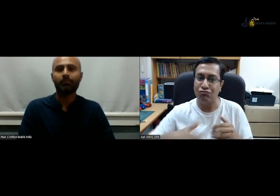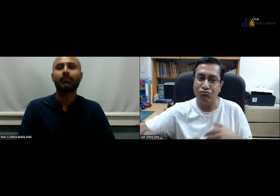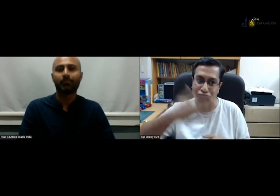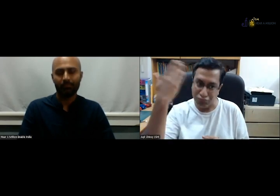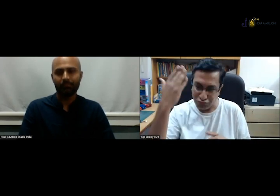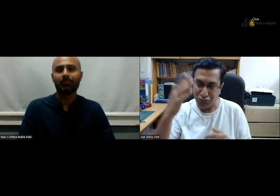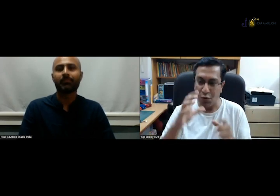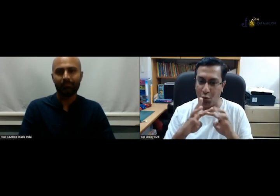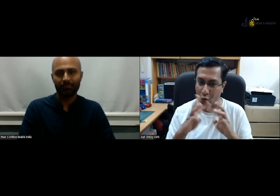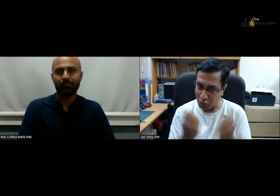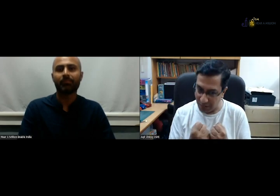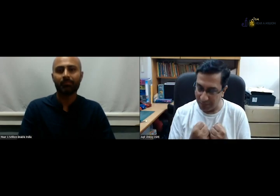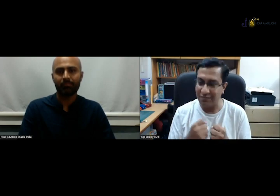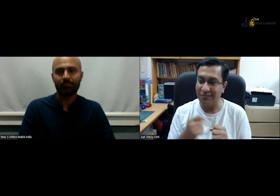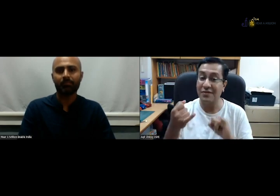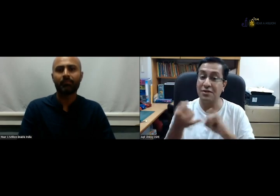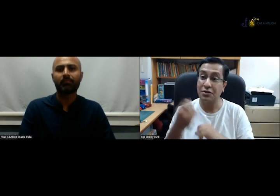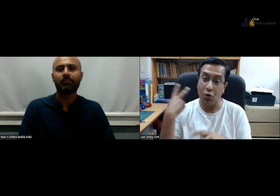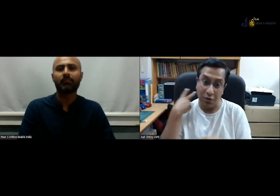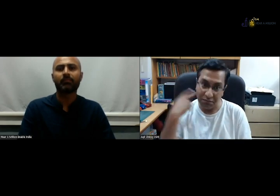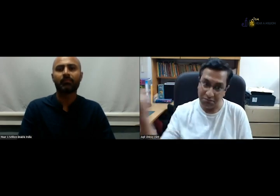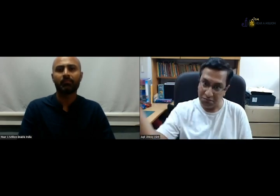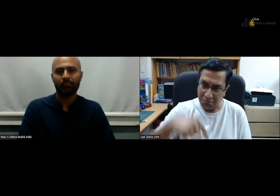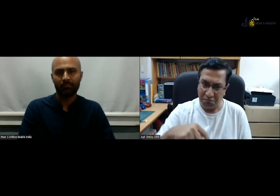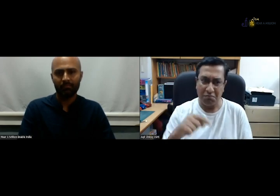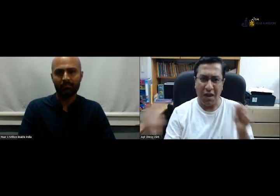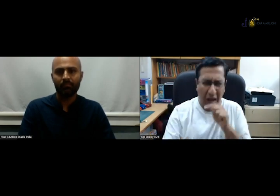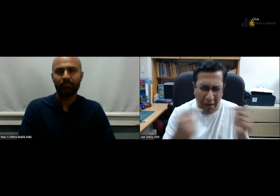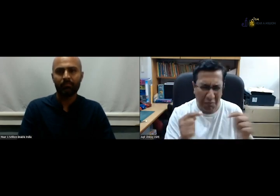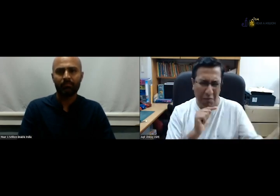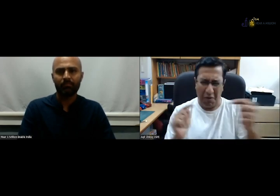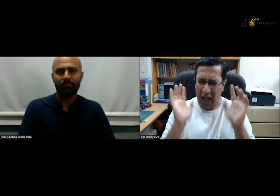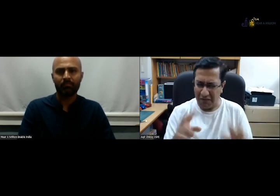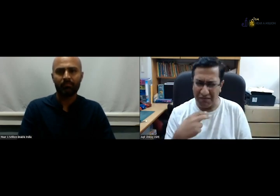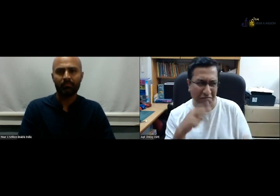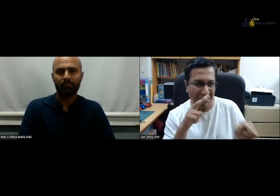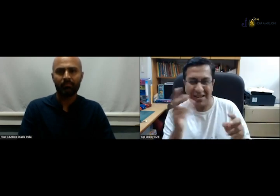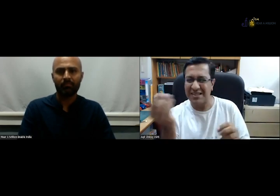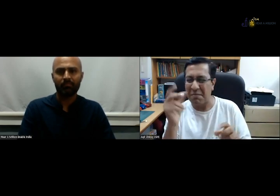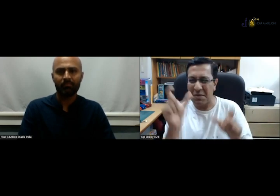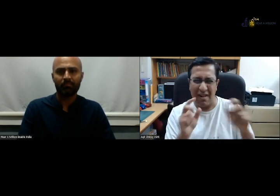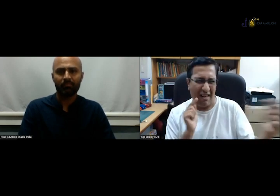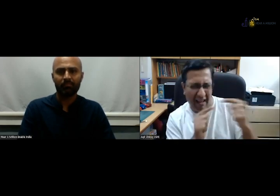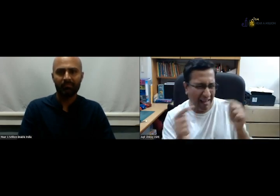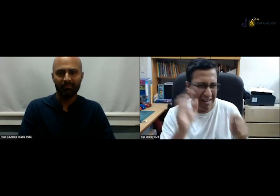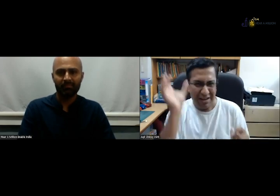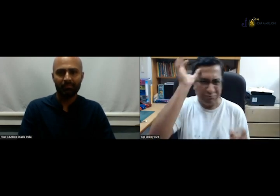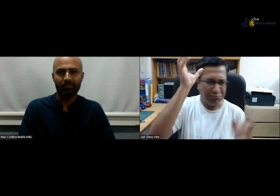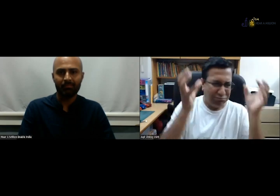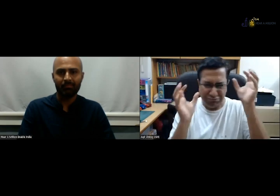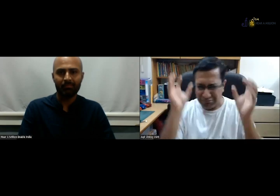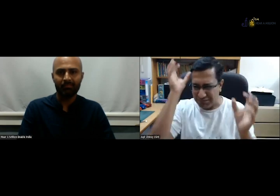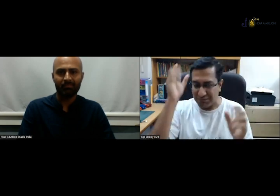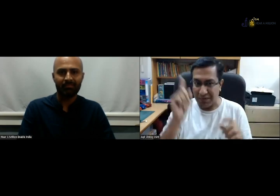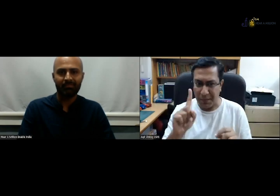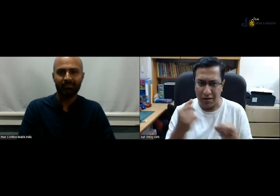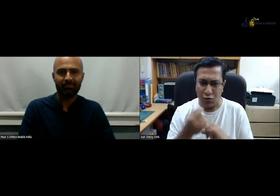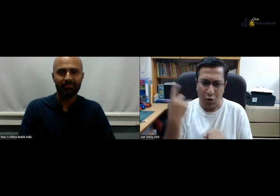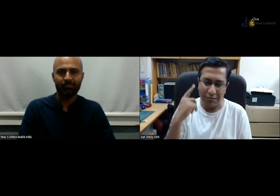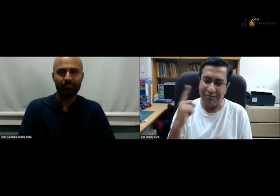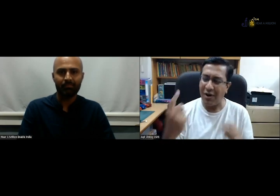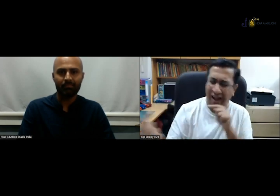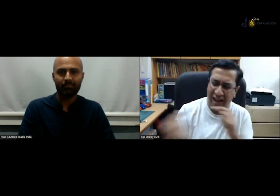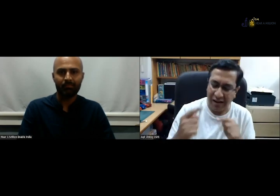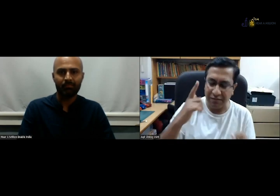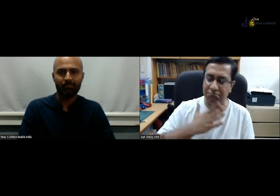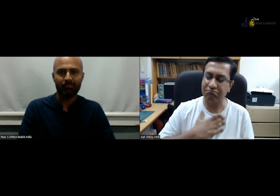when there was a workshop in ISH, we invited her, and we had so many, conflicts